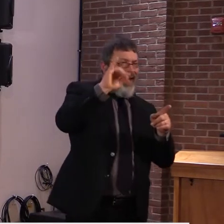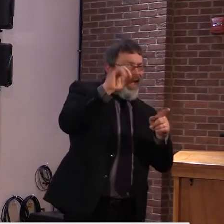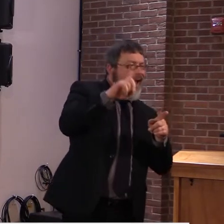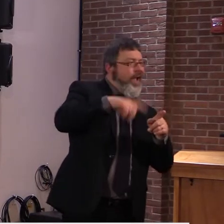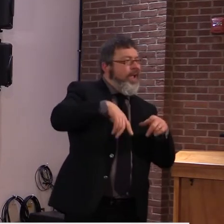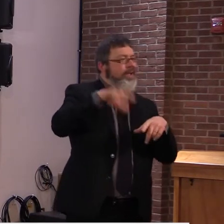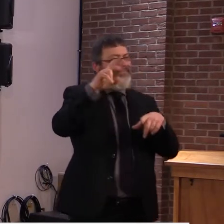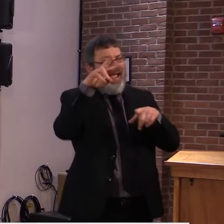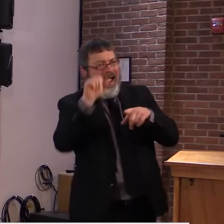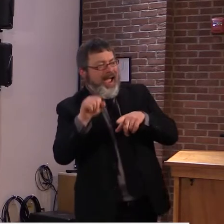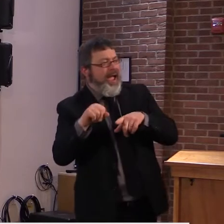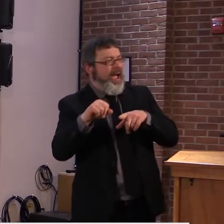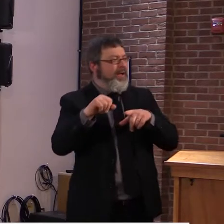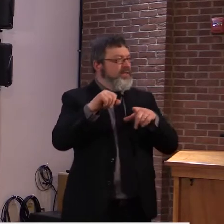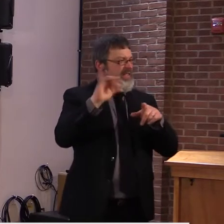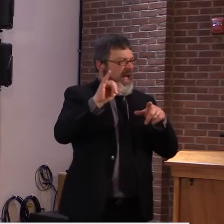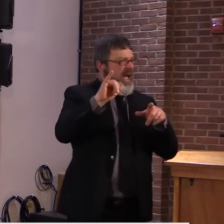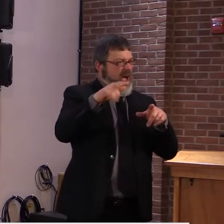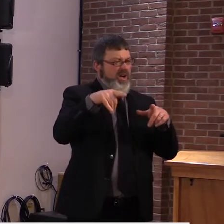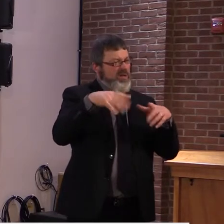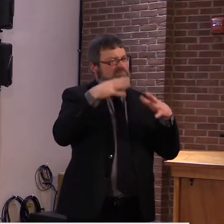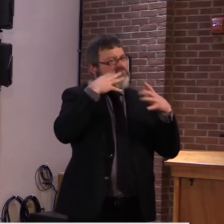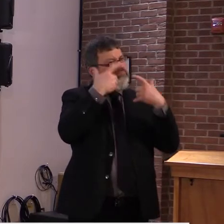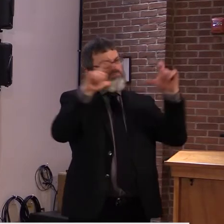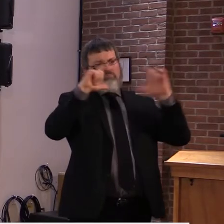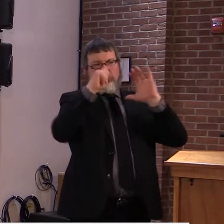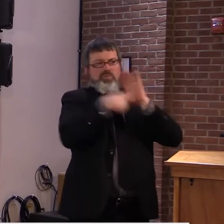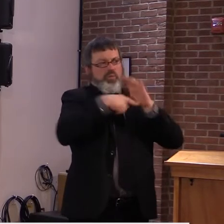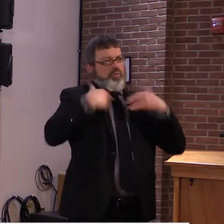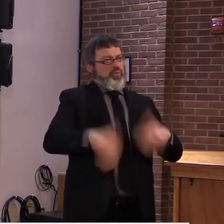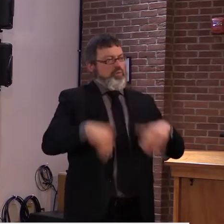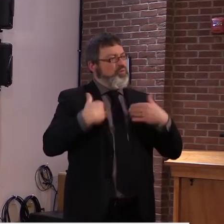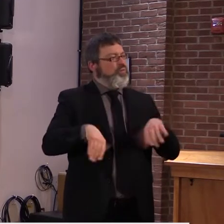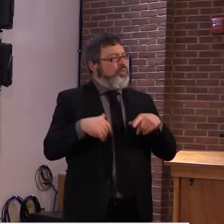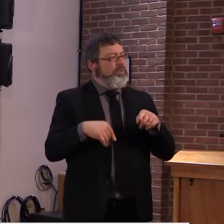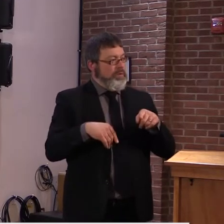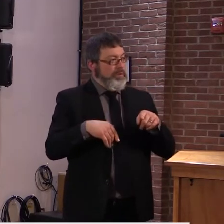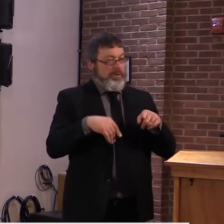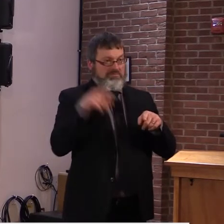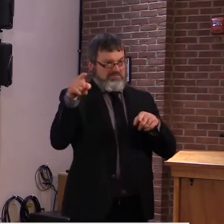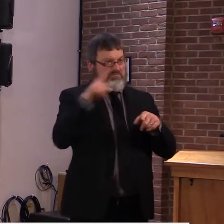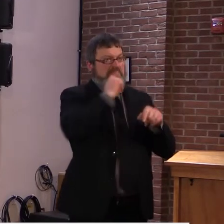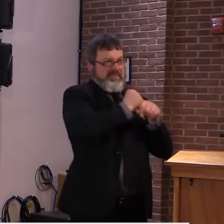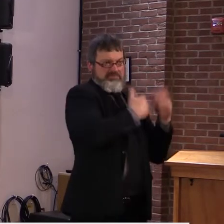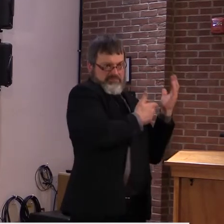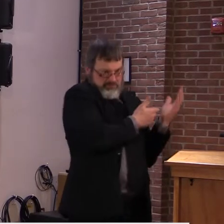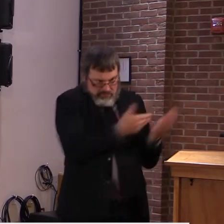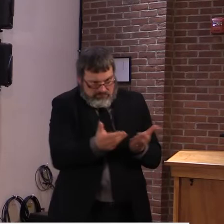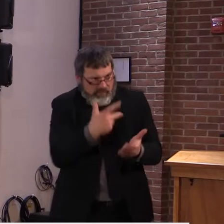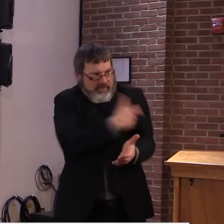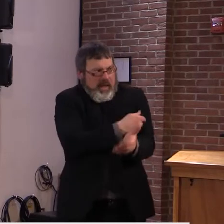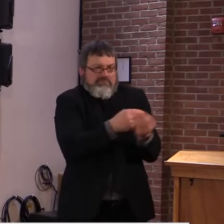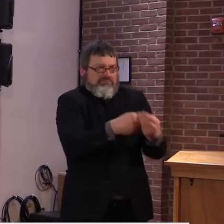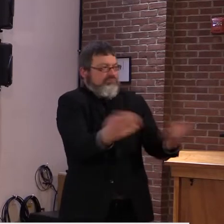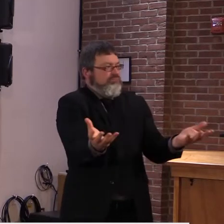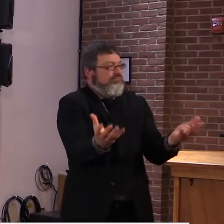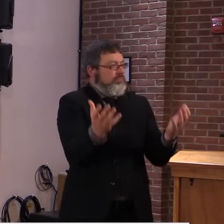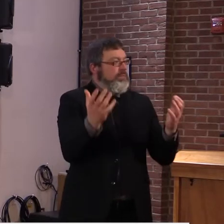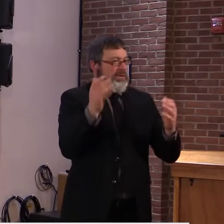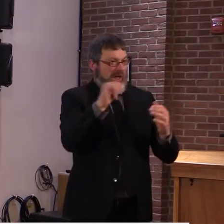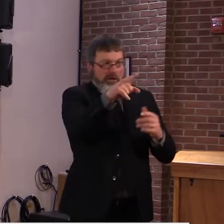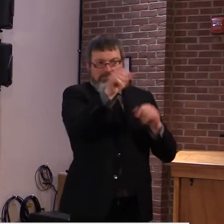playing the role at the long-term cares now, but they're bringing the vaccine to that population. This will be in the pharmacy for the